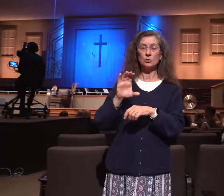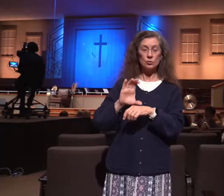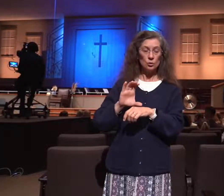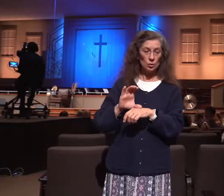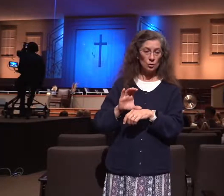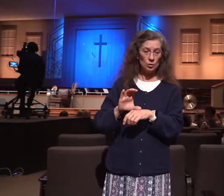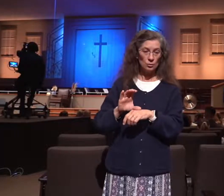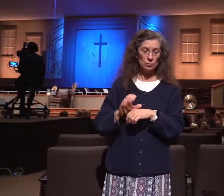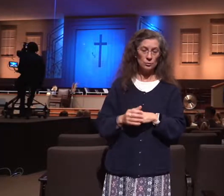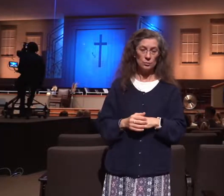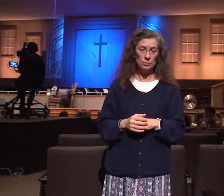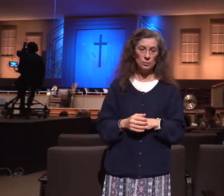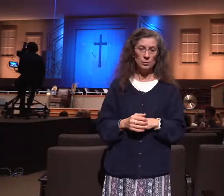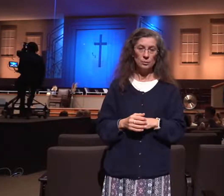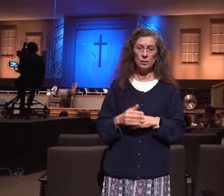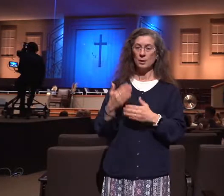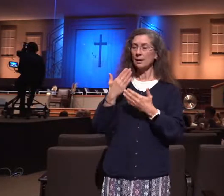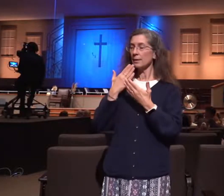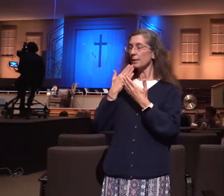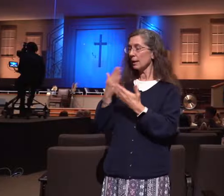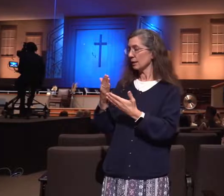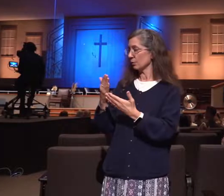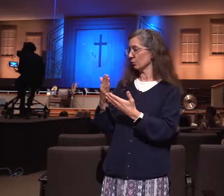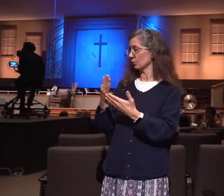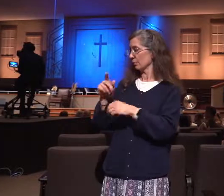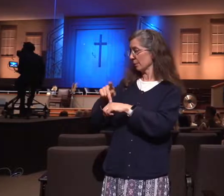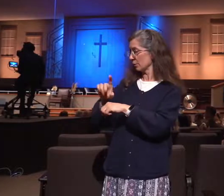you. Thank you for teaching